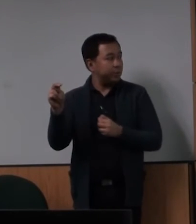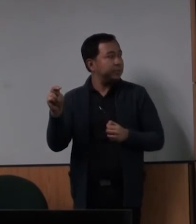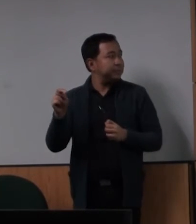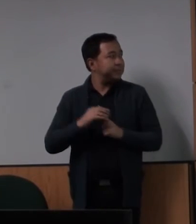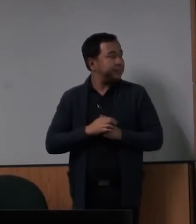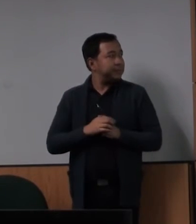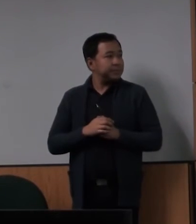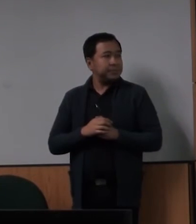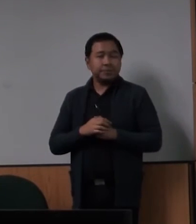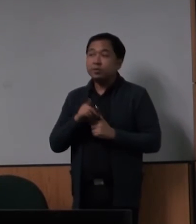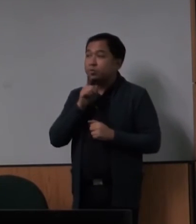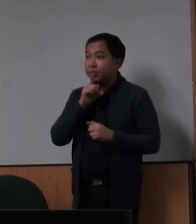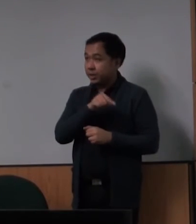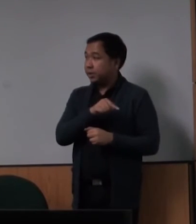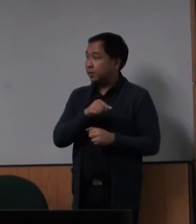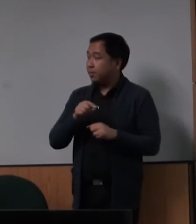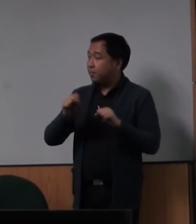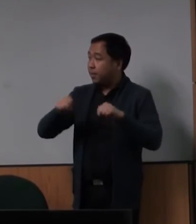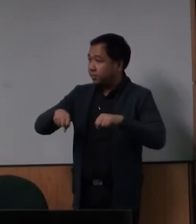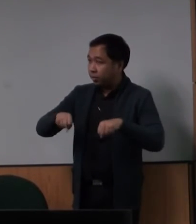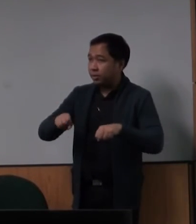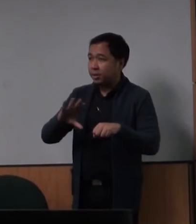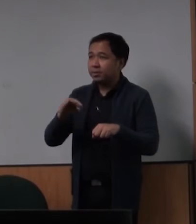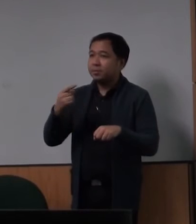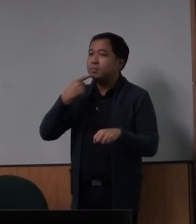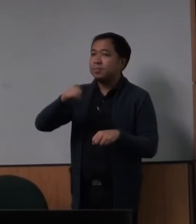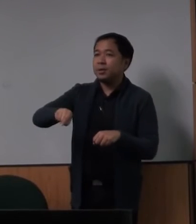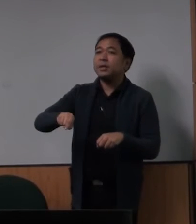that it is viable and mandated.